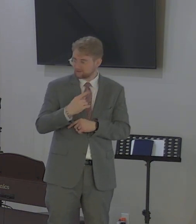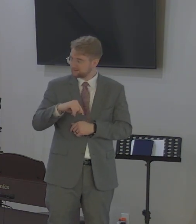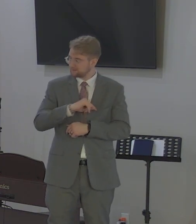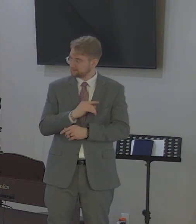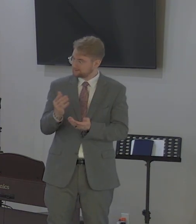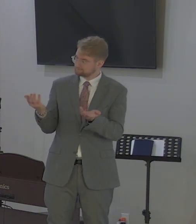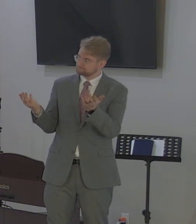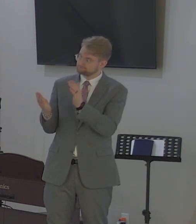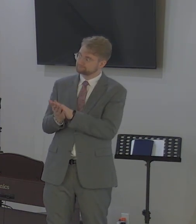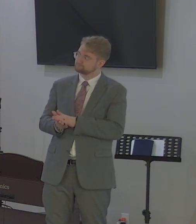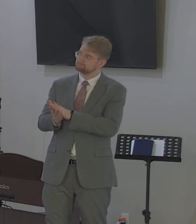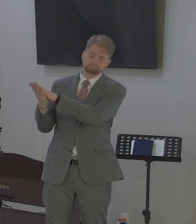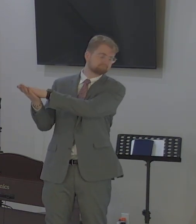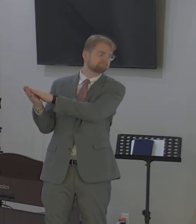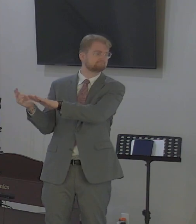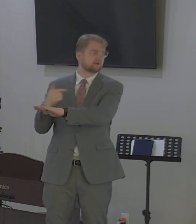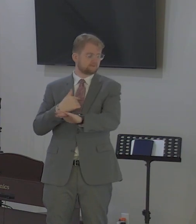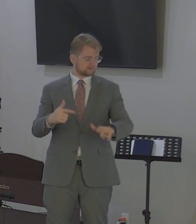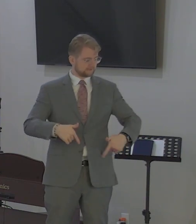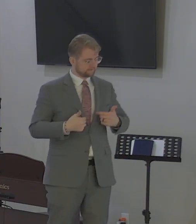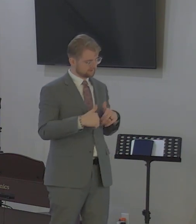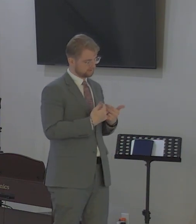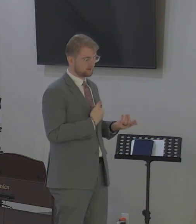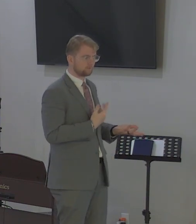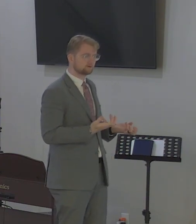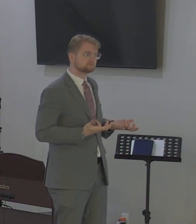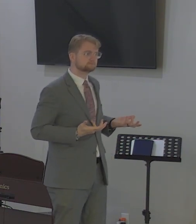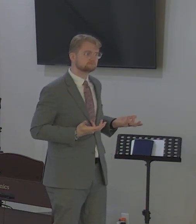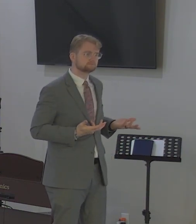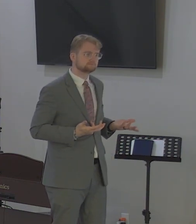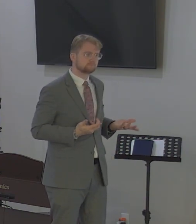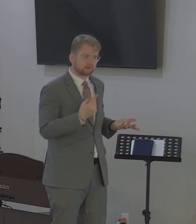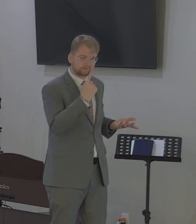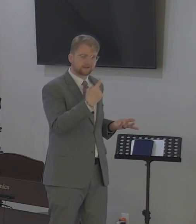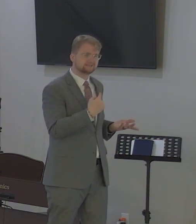say, we'll live this thing how I want to live it.